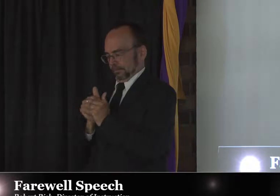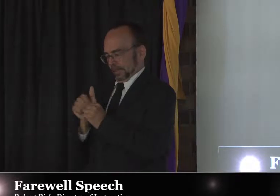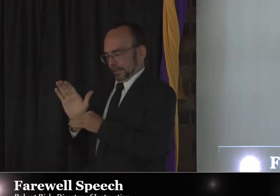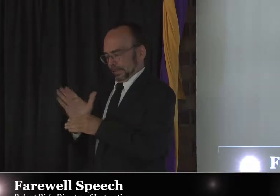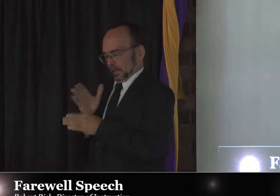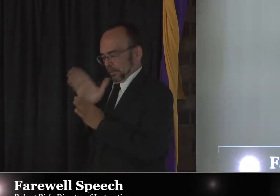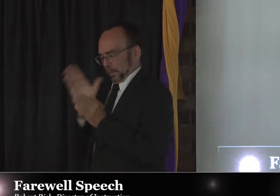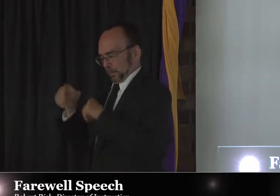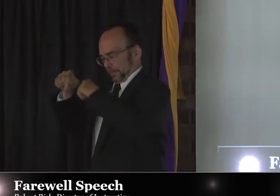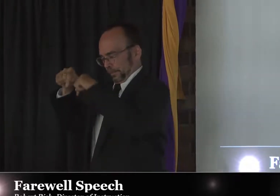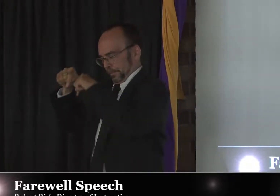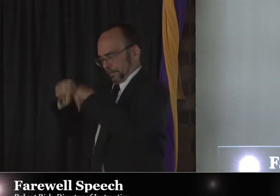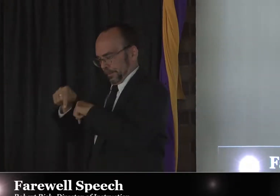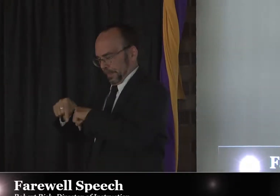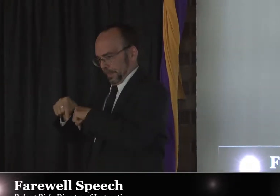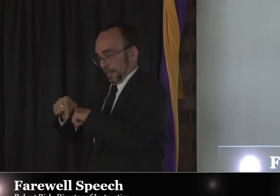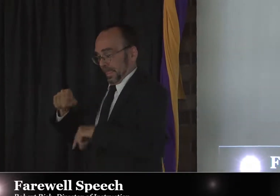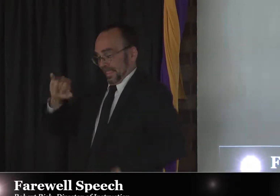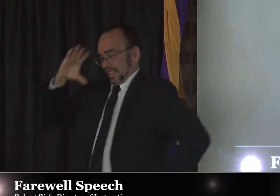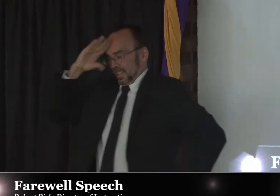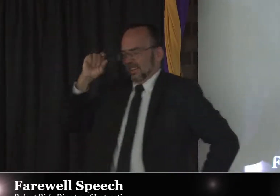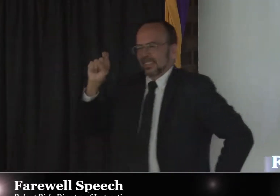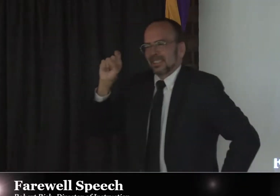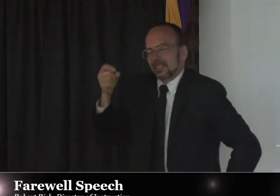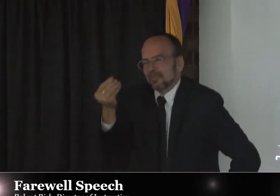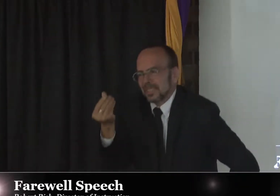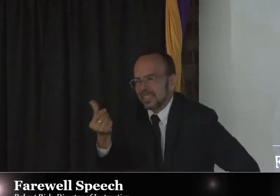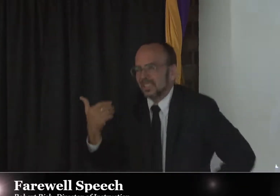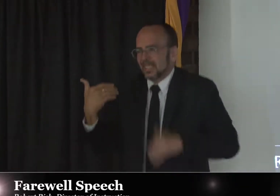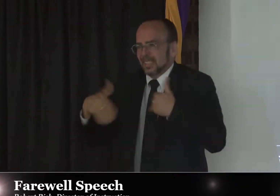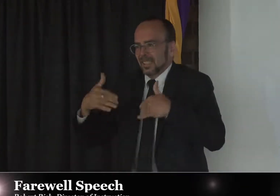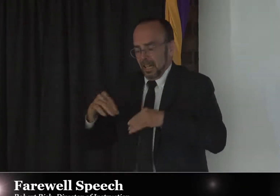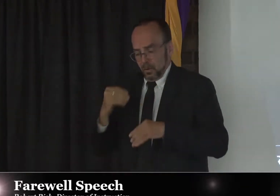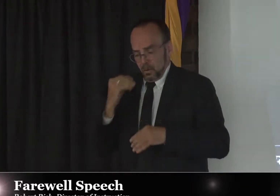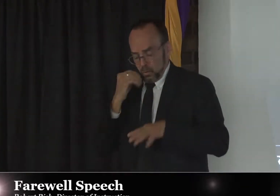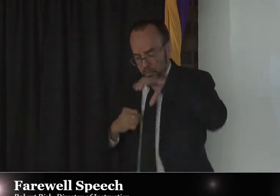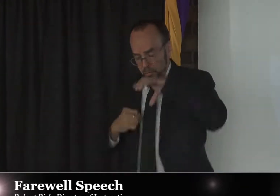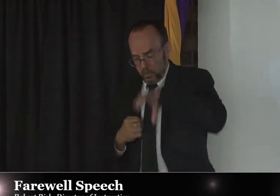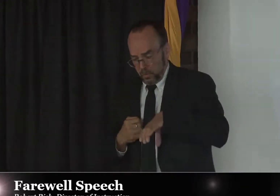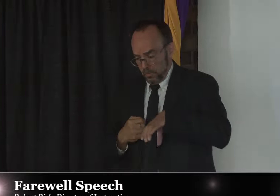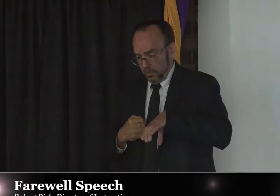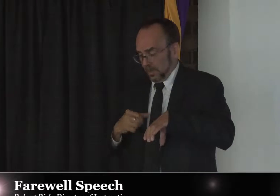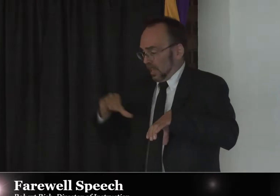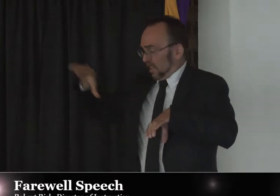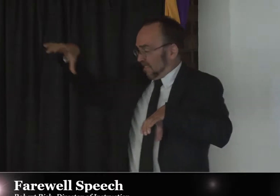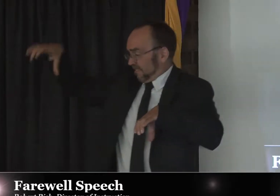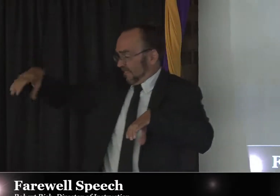my bedroom, and that guy still needed to rent a room.